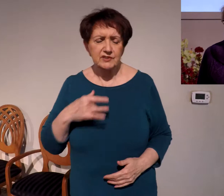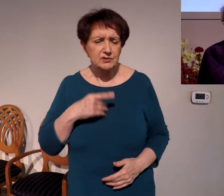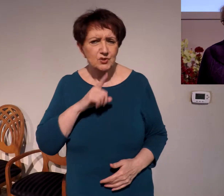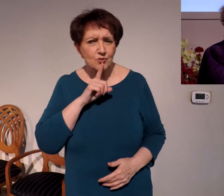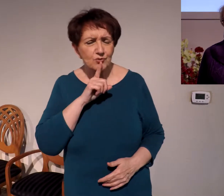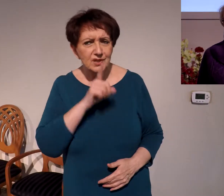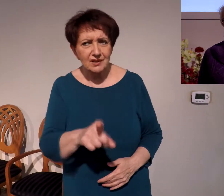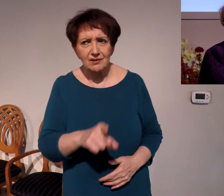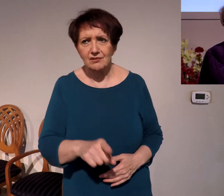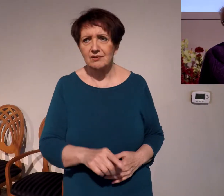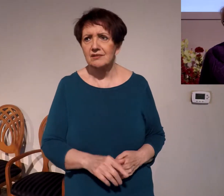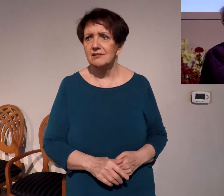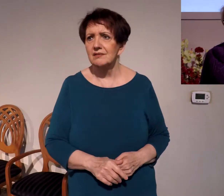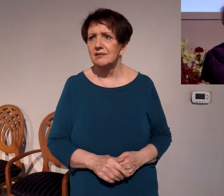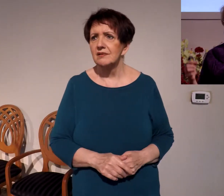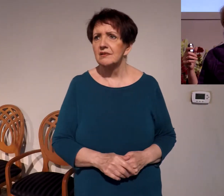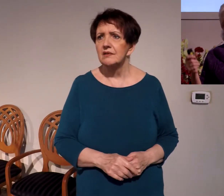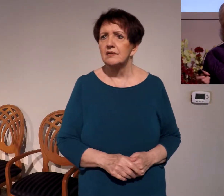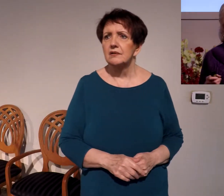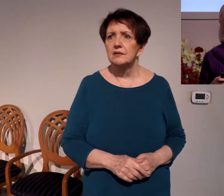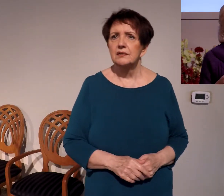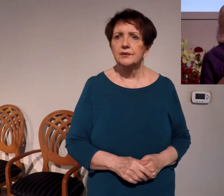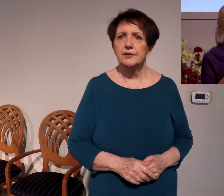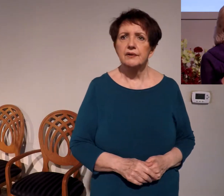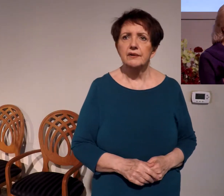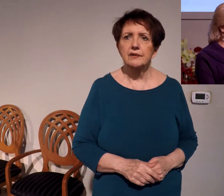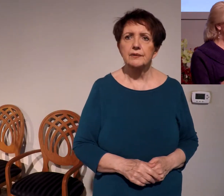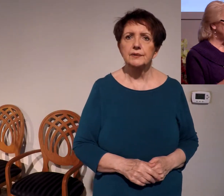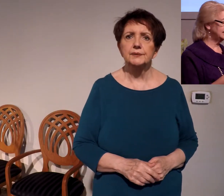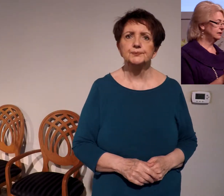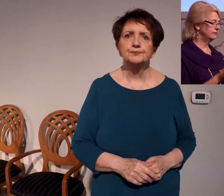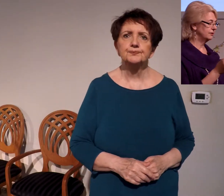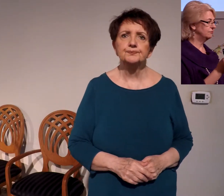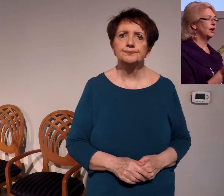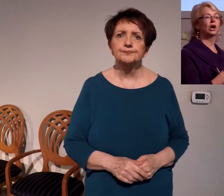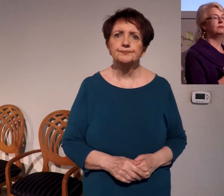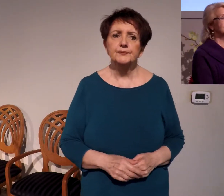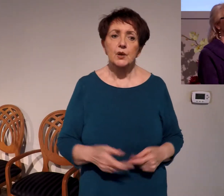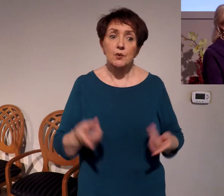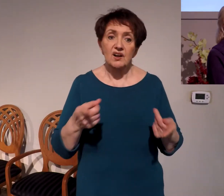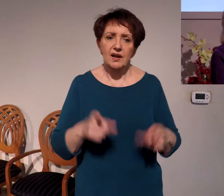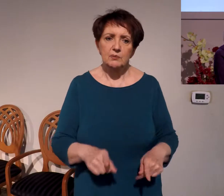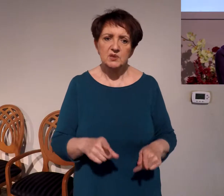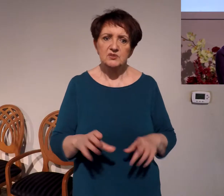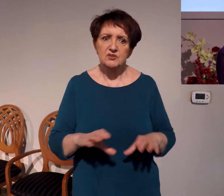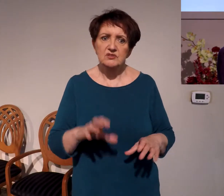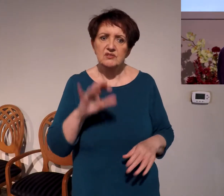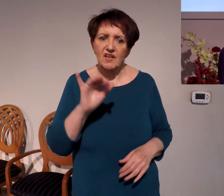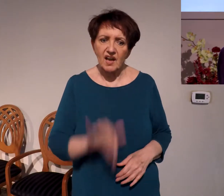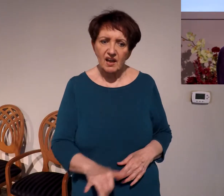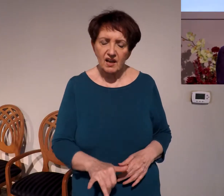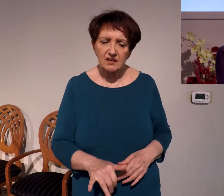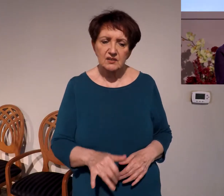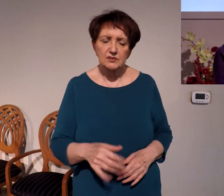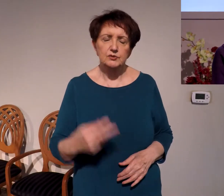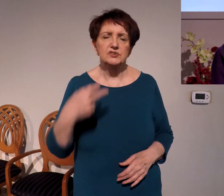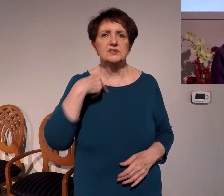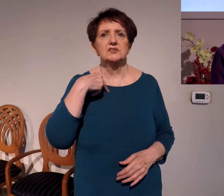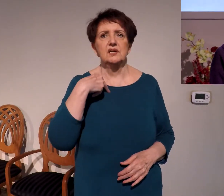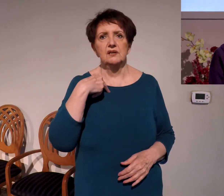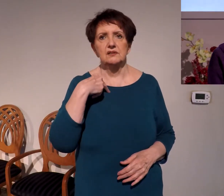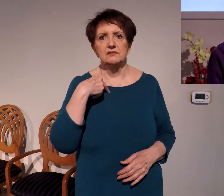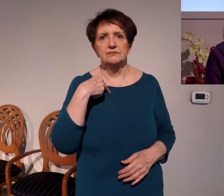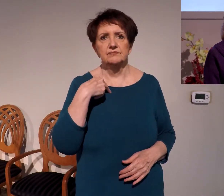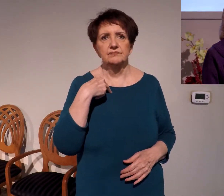me. Do you see, when we do that, we are caught in the very thing that's causing us anxiety or is